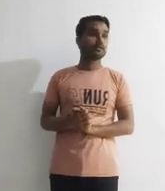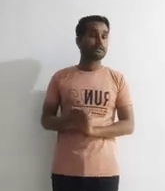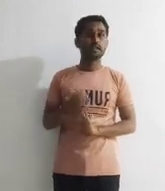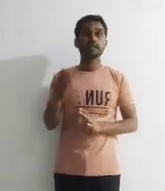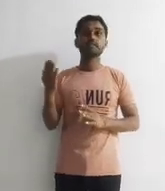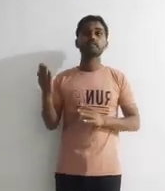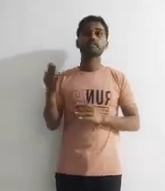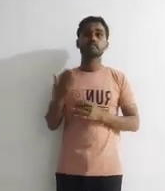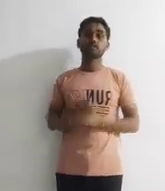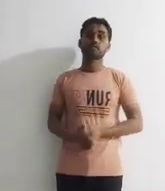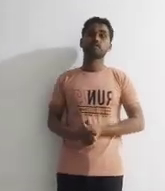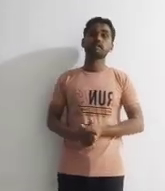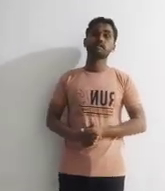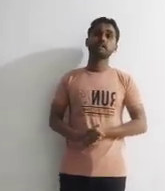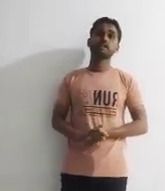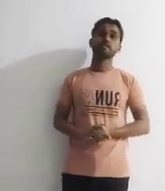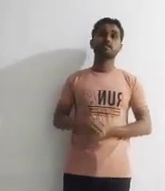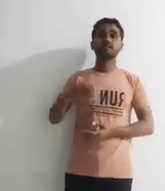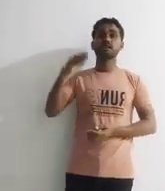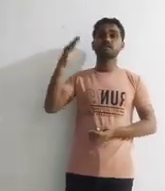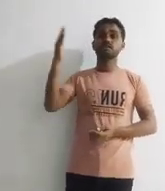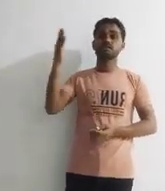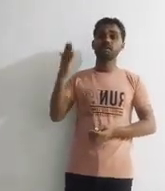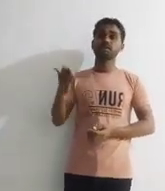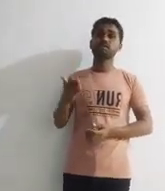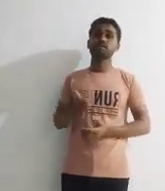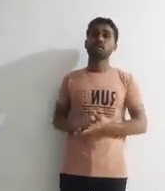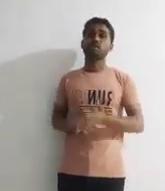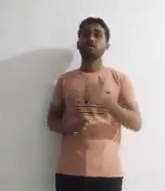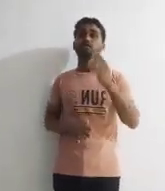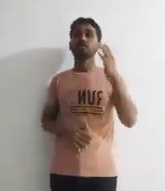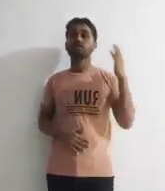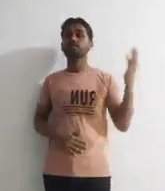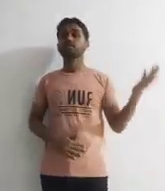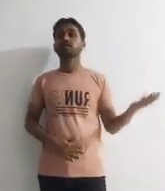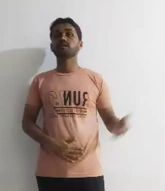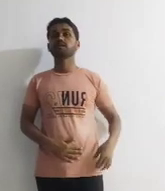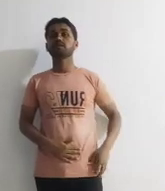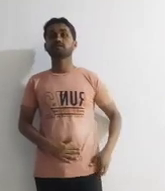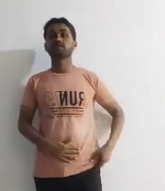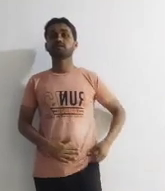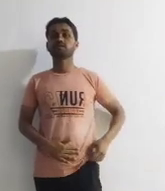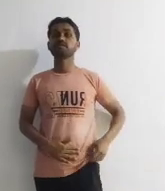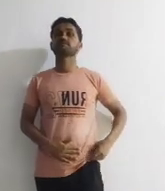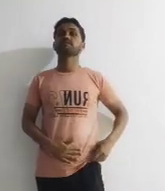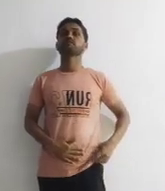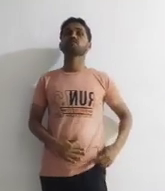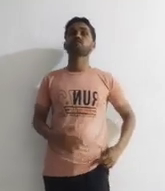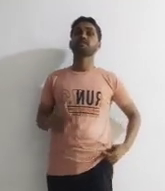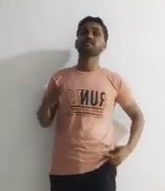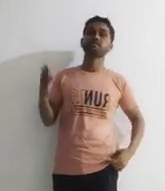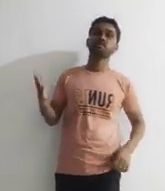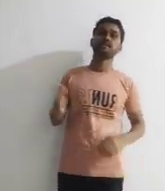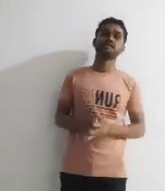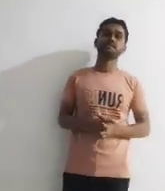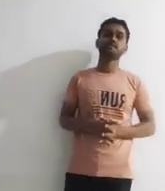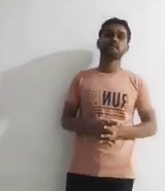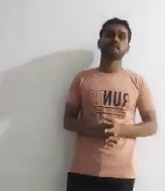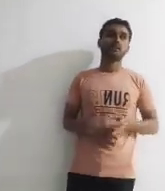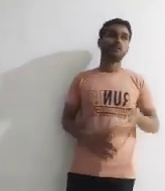in that multi-threading concept, there are some methods or some another concepts also, means synchronization,